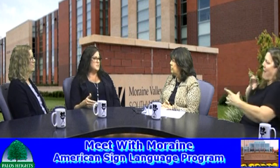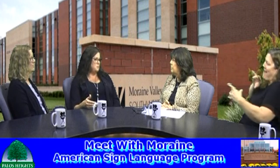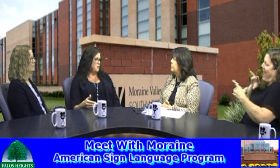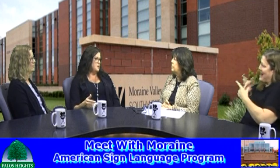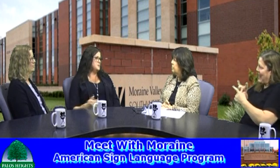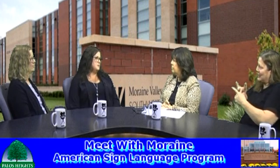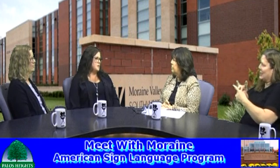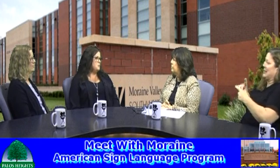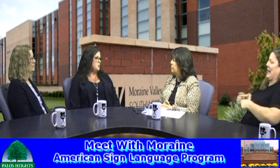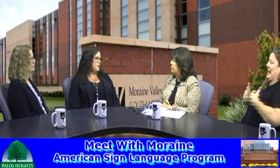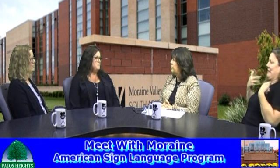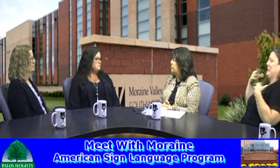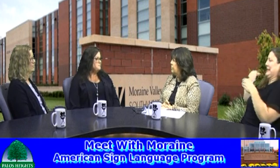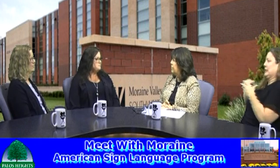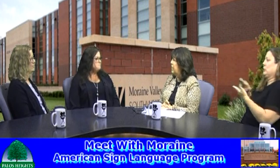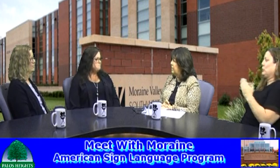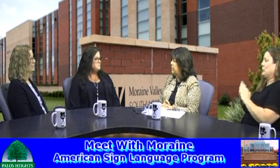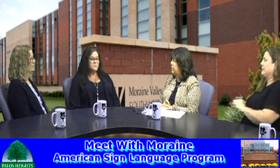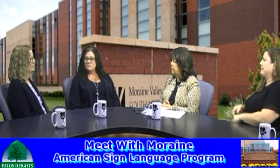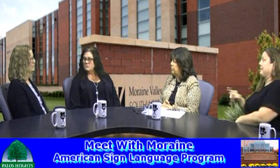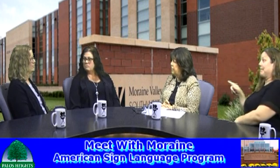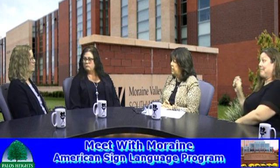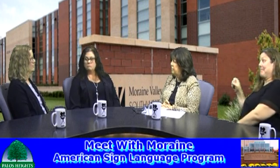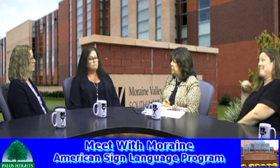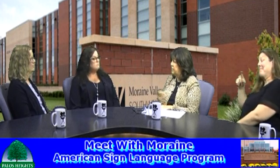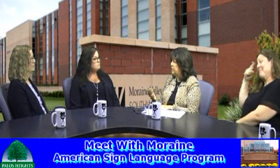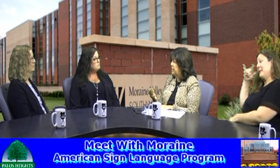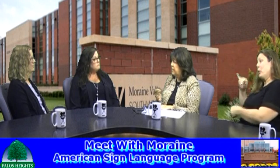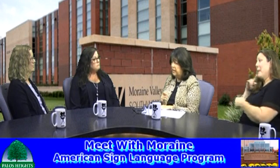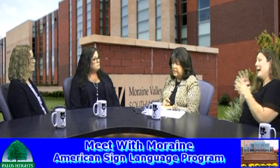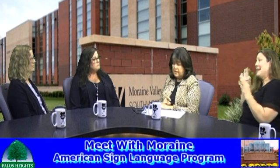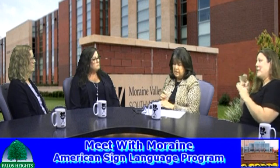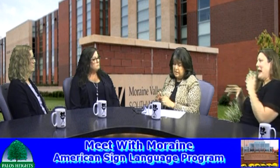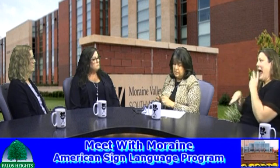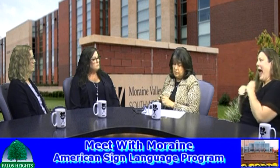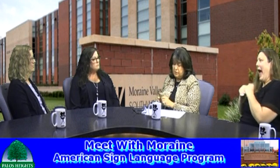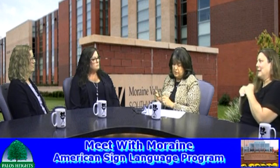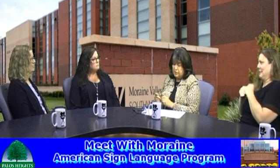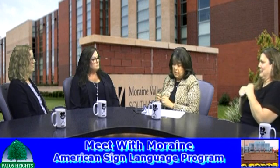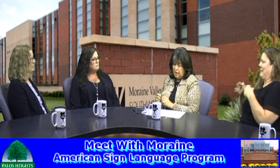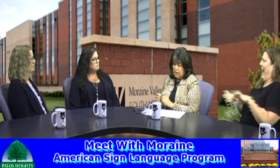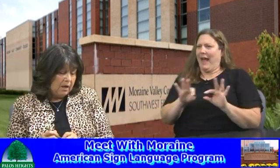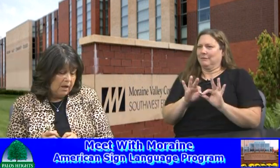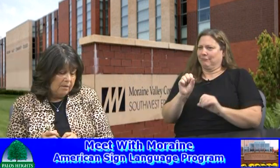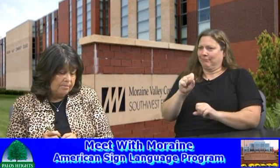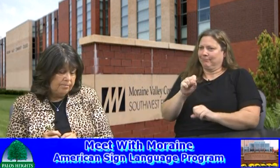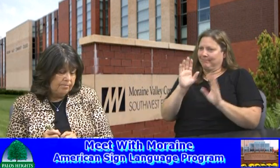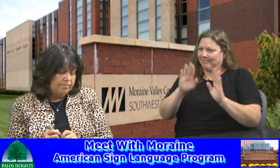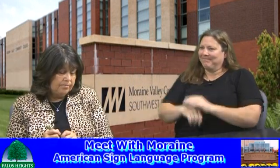and lived experience in the community. yeah, and I think that would be definitely an added asset. That's wonderful.